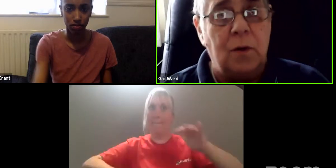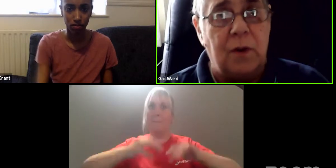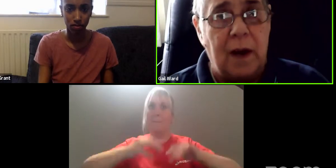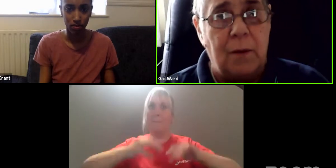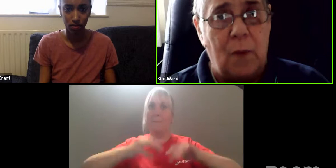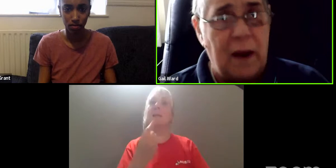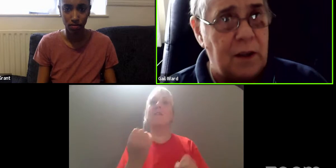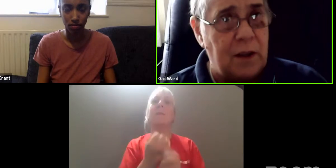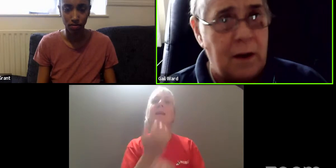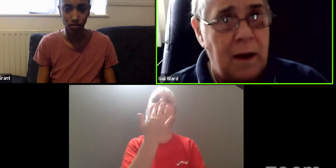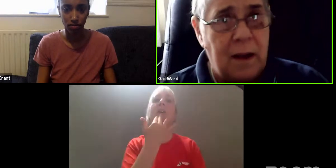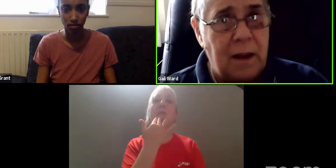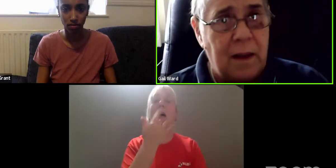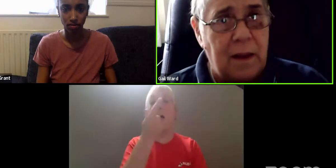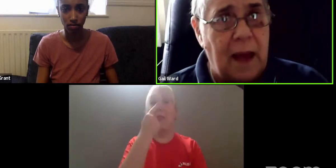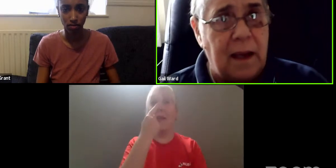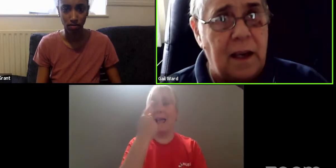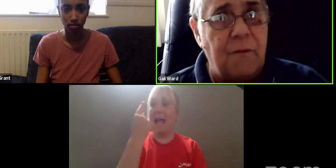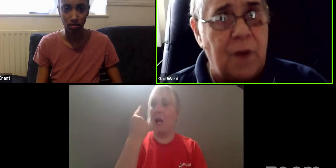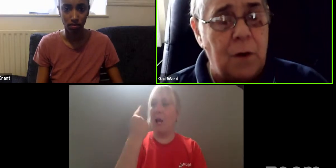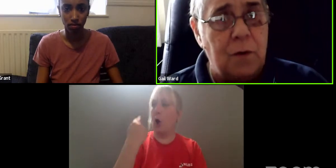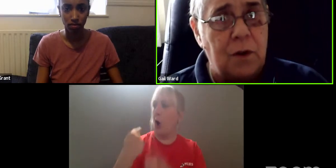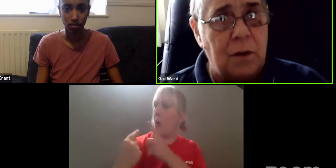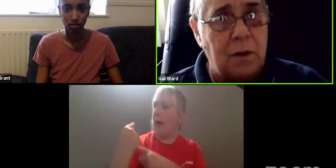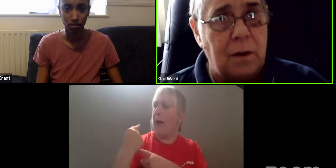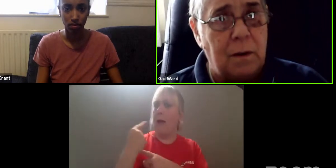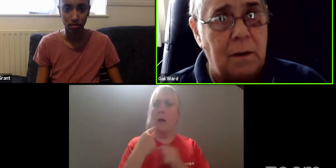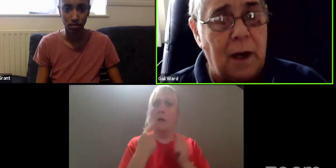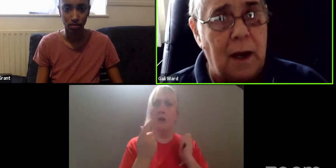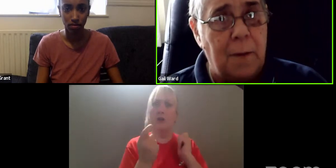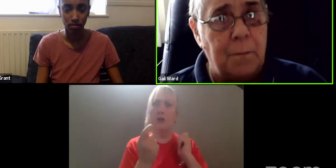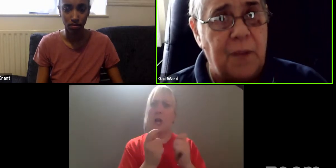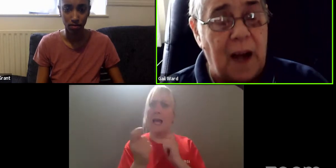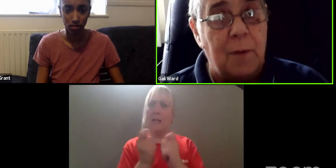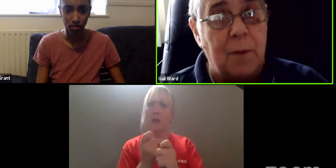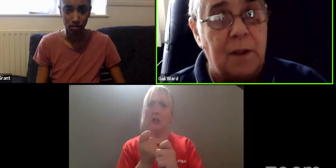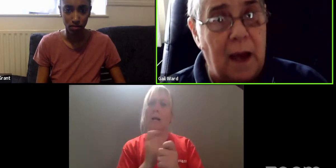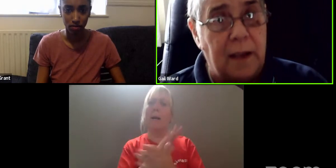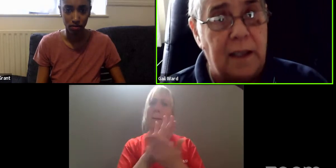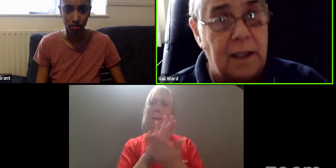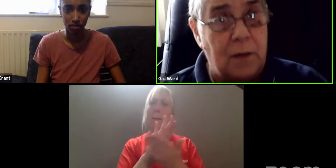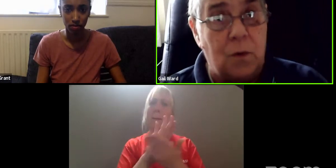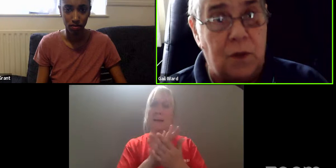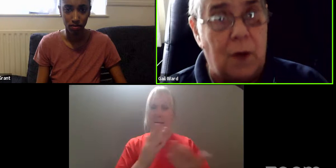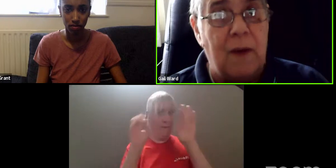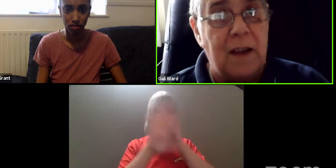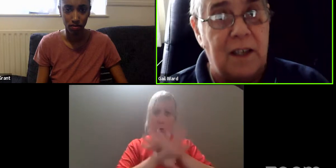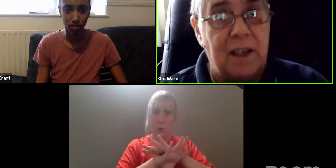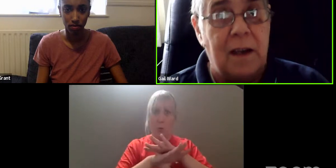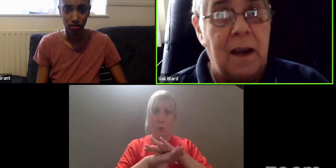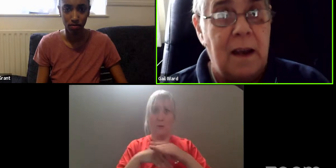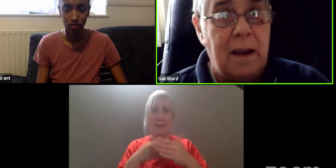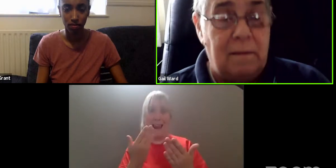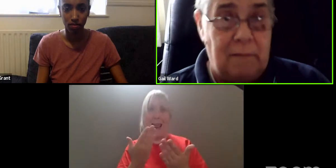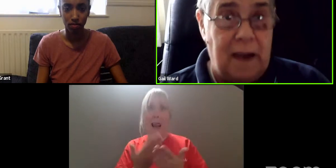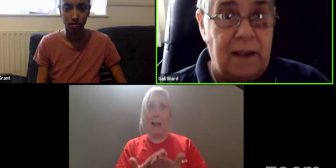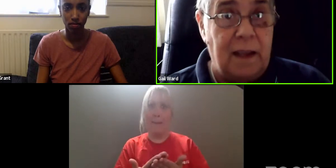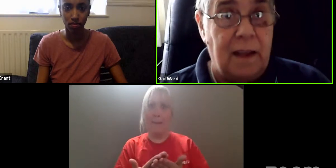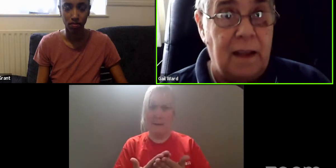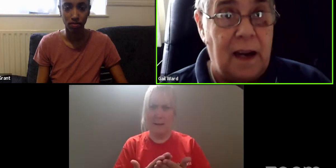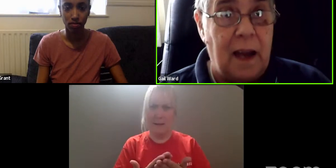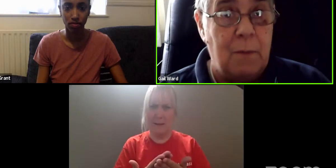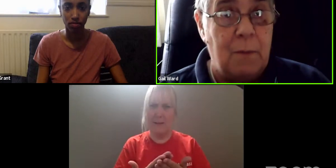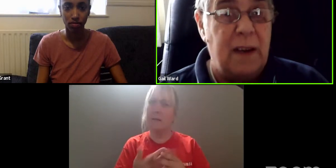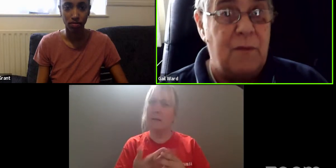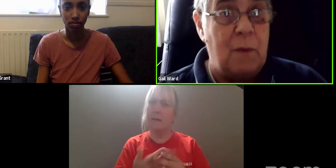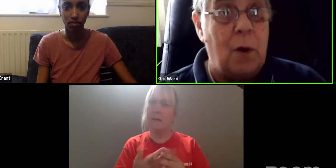back and alter it, whereas that can confuse the claimant, and it also erases anything